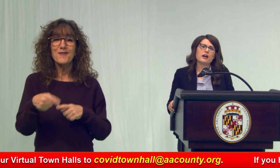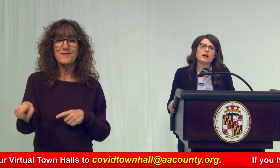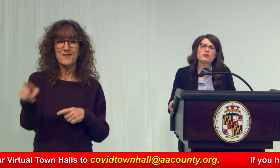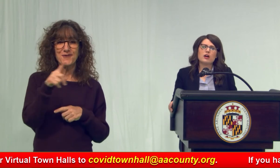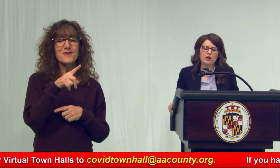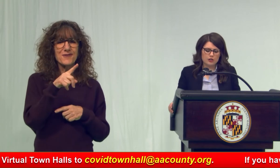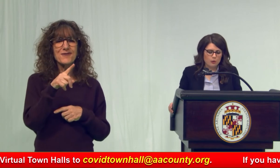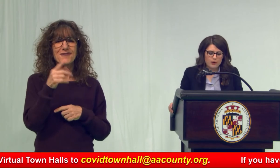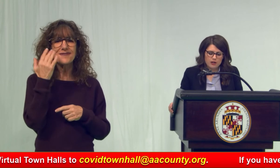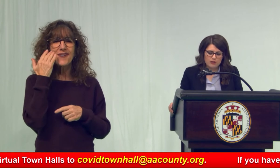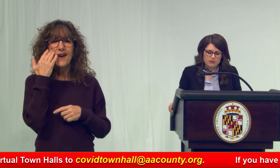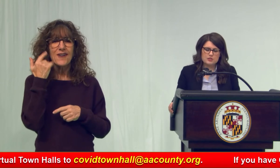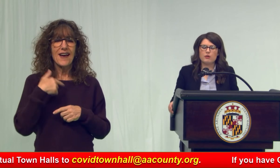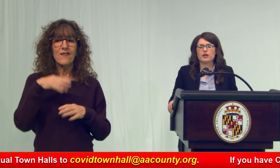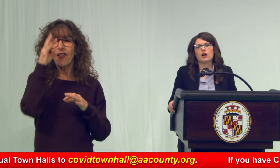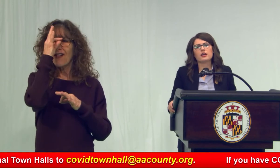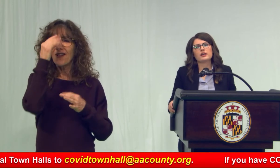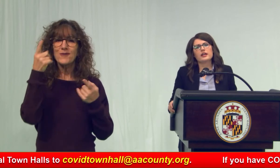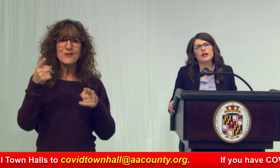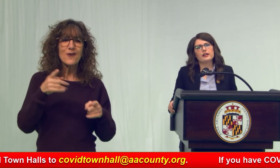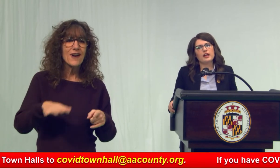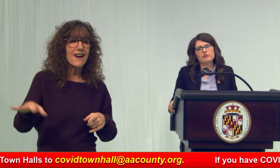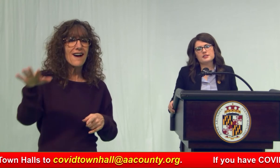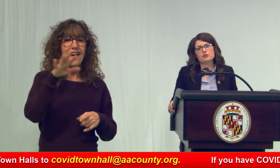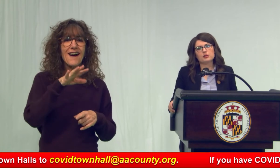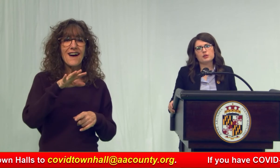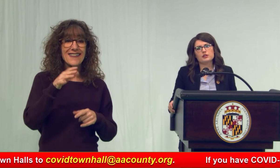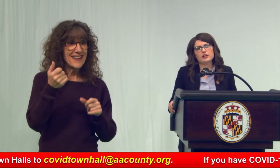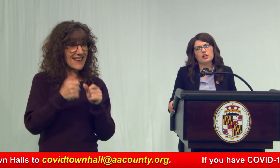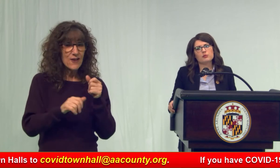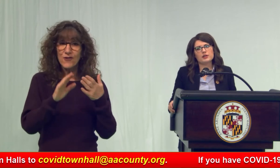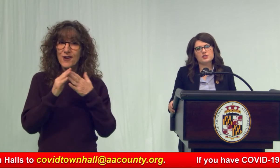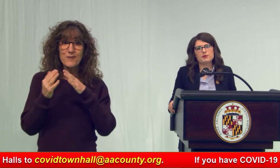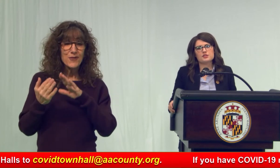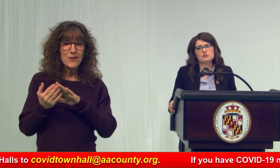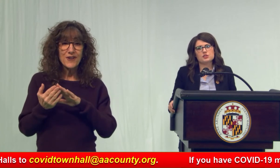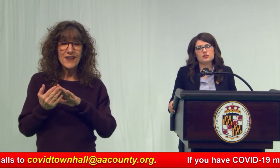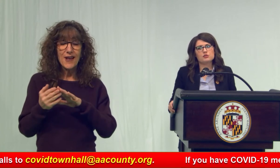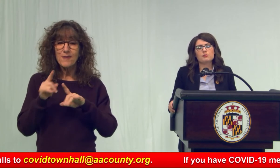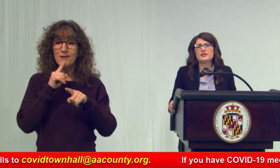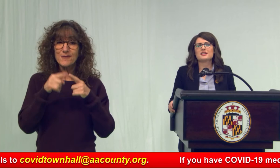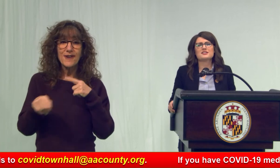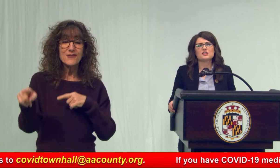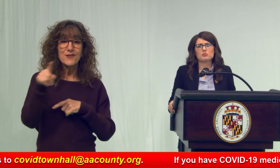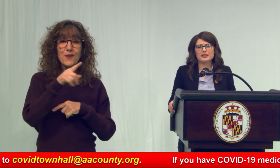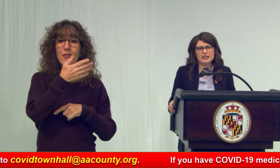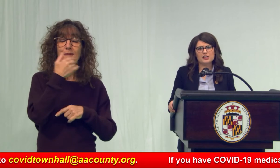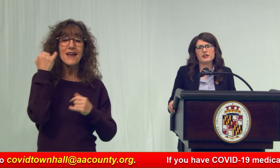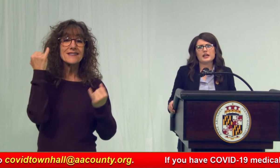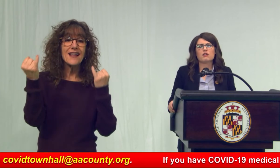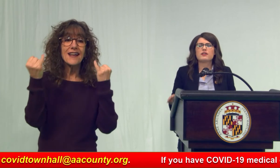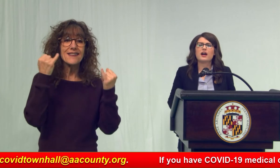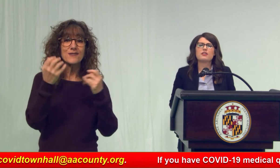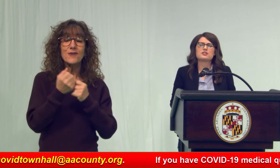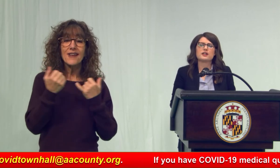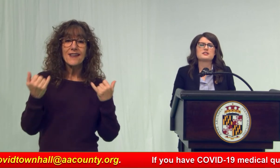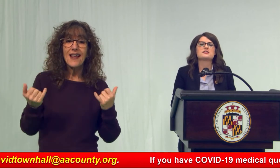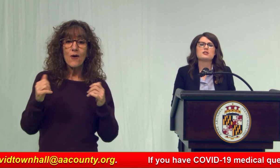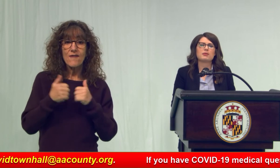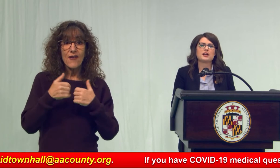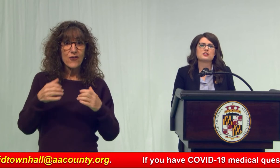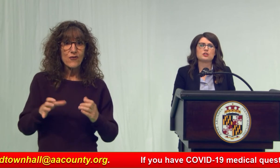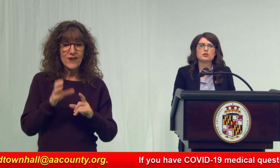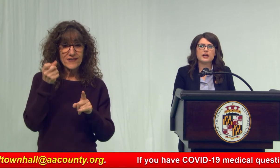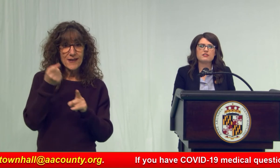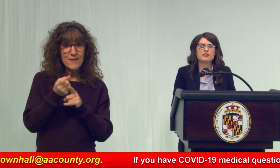don't aren't aware of what's going on in every single community and are being responsive to you. The best ideas we're getting right now of how this crisis